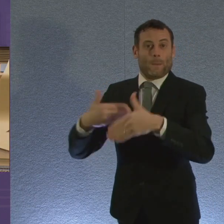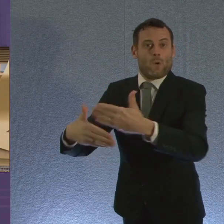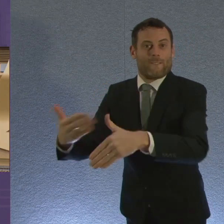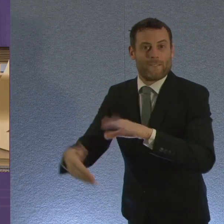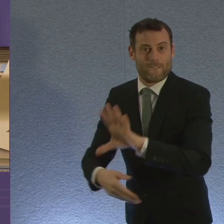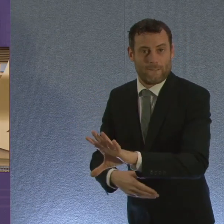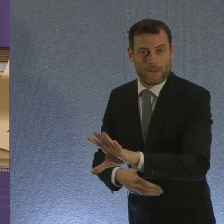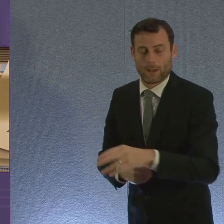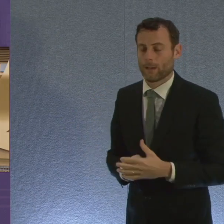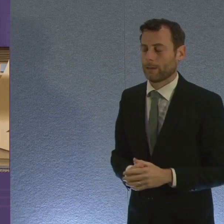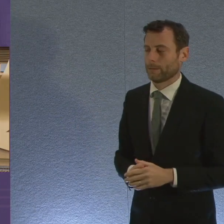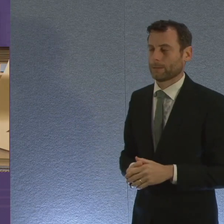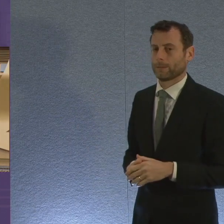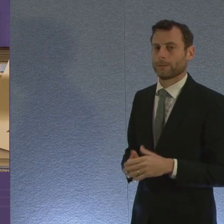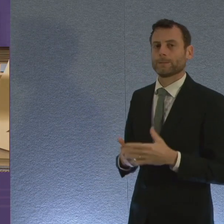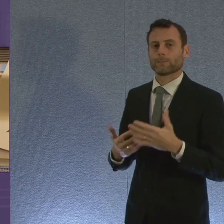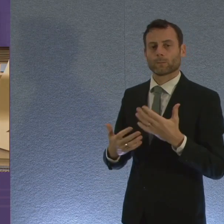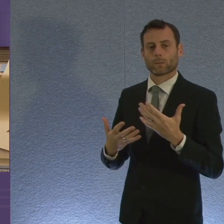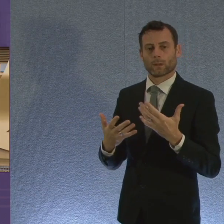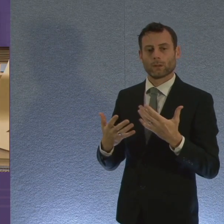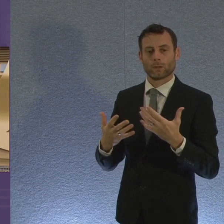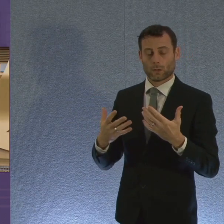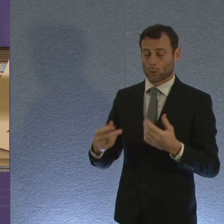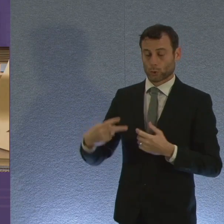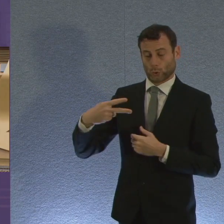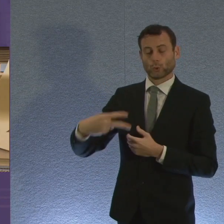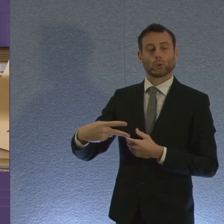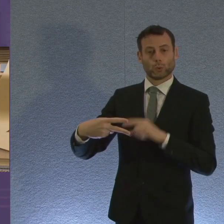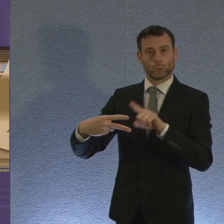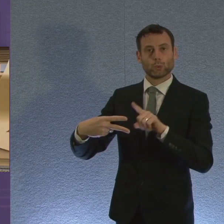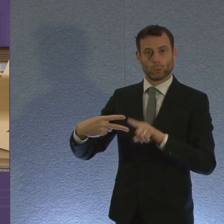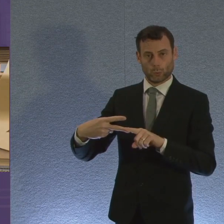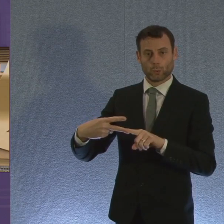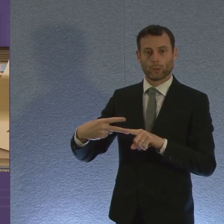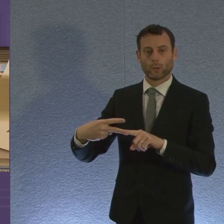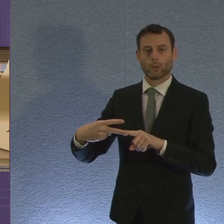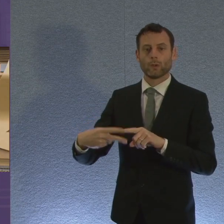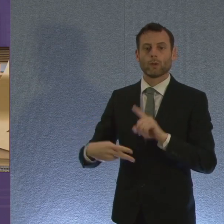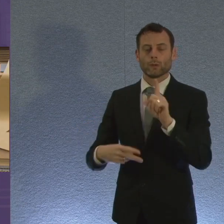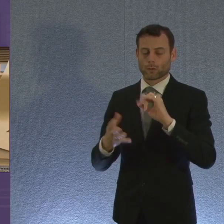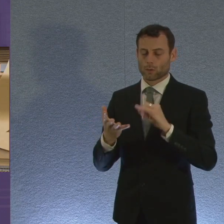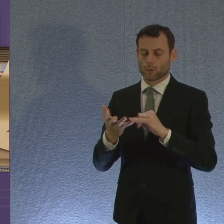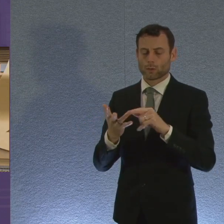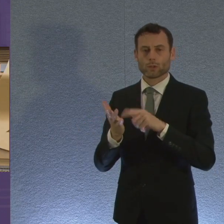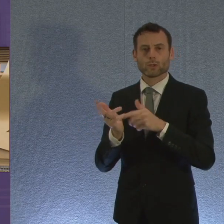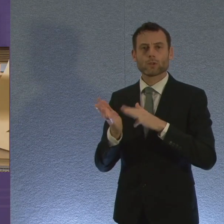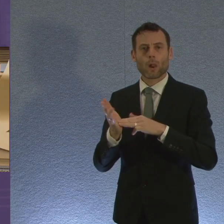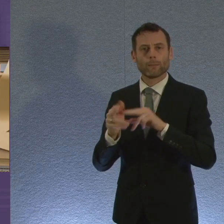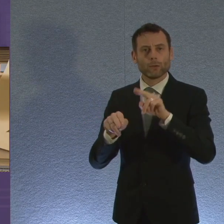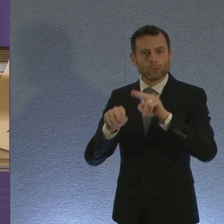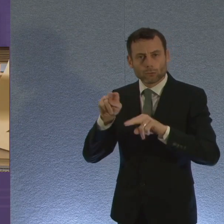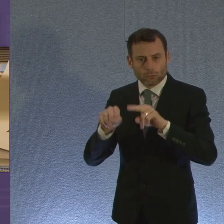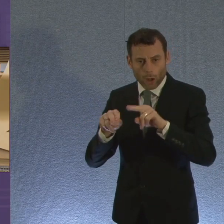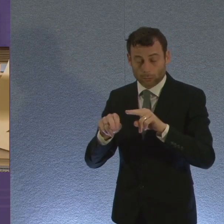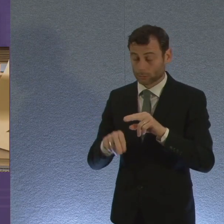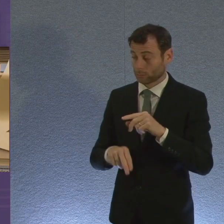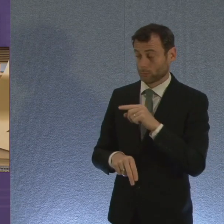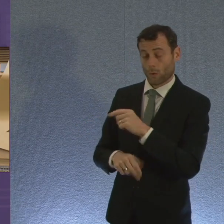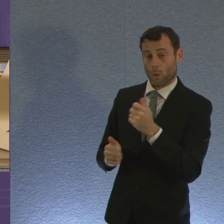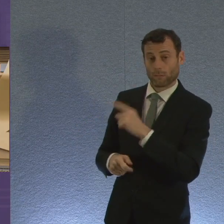the two provisions that will be the most high profile, relating to solemn trials, which my colleague the Cabinet Secretary has already